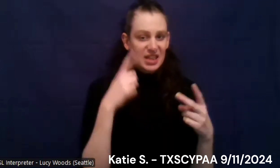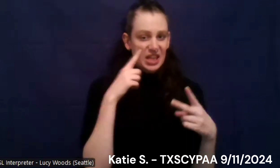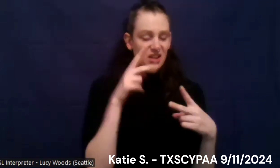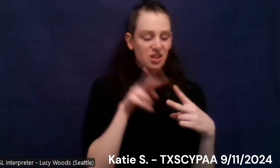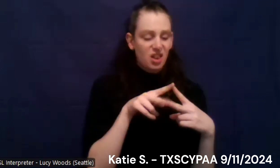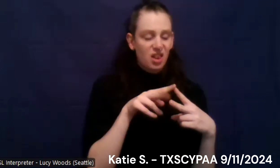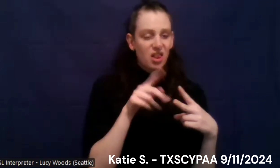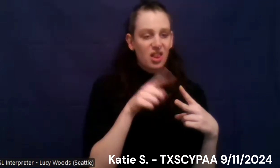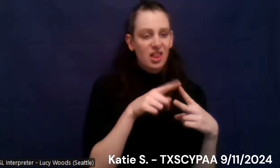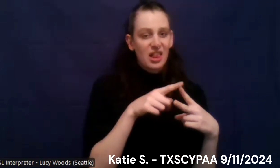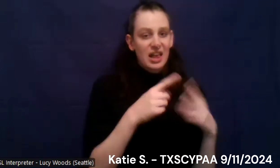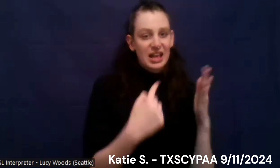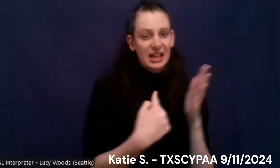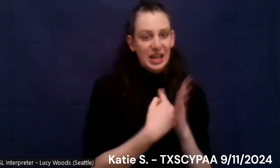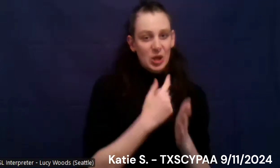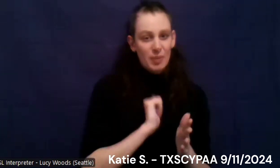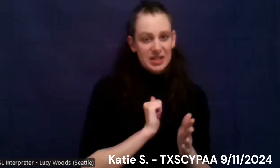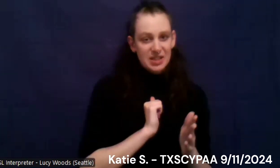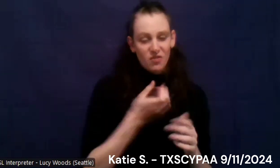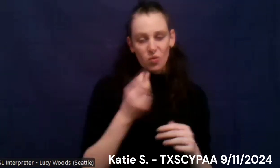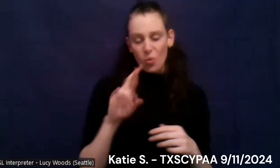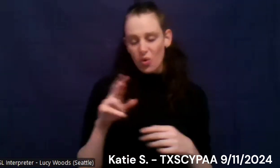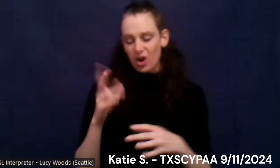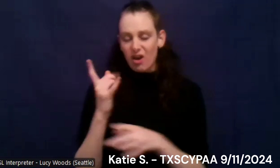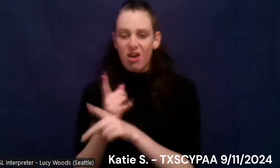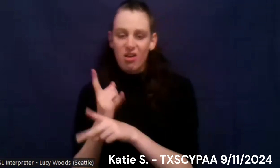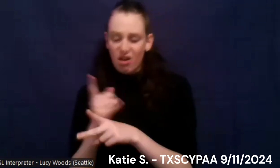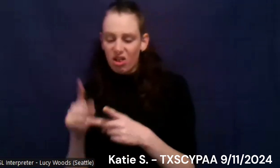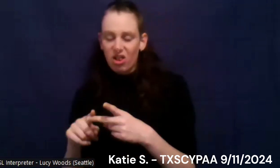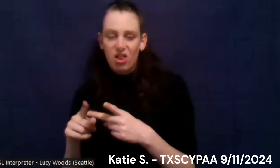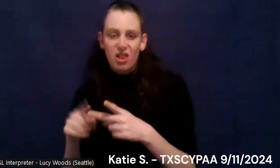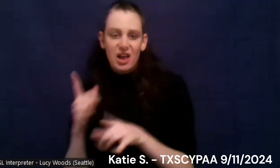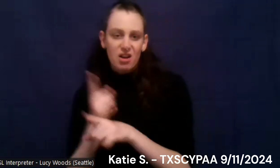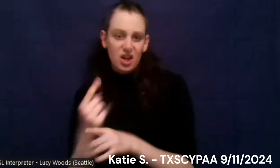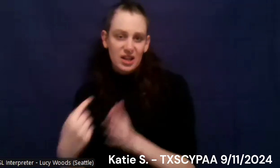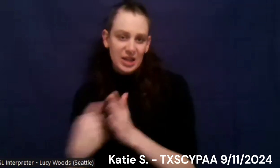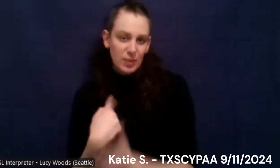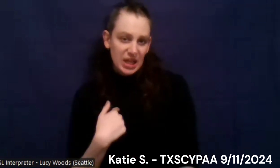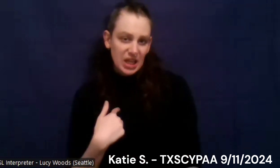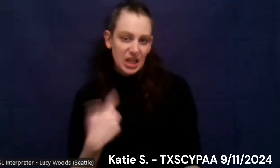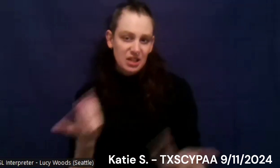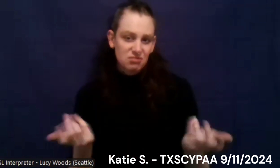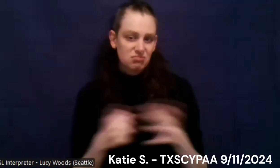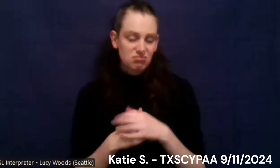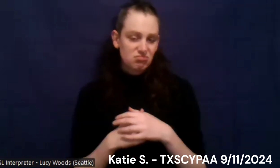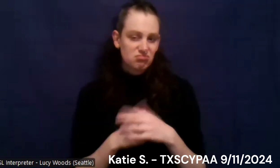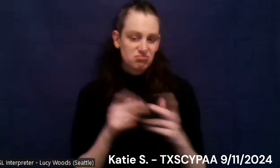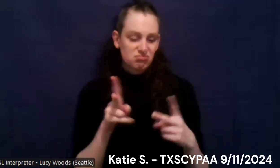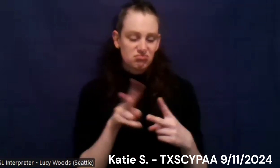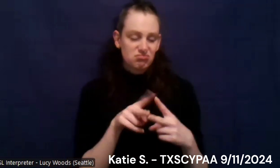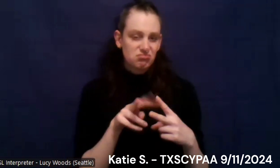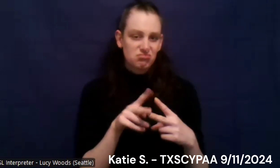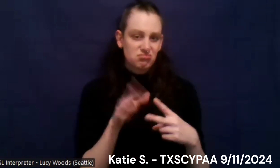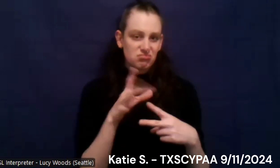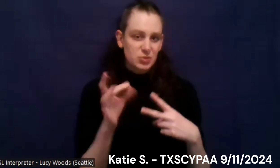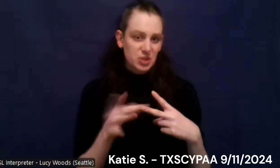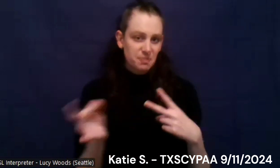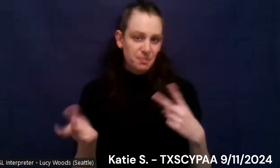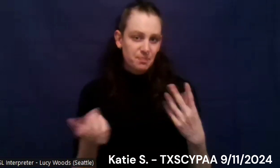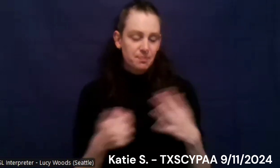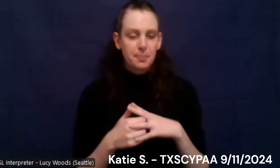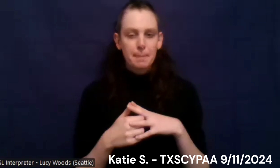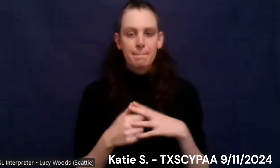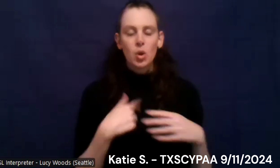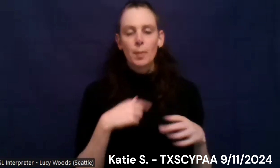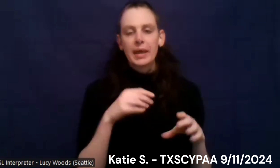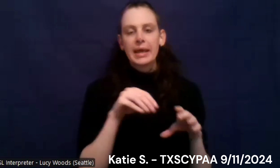me. And for a lot of years it didn't feel like there was an alternative. So I was in this relationship. I